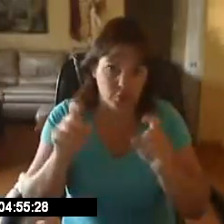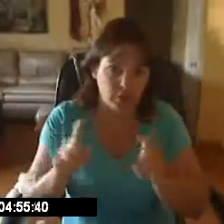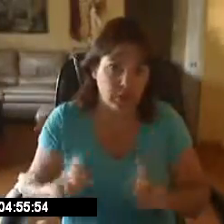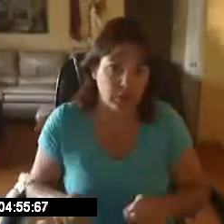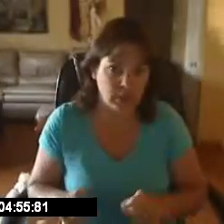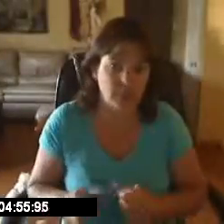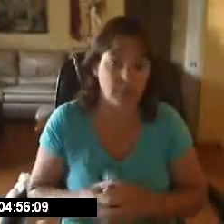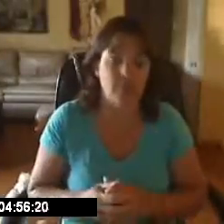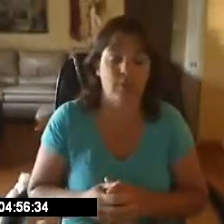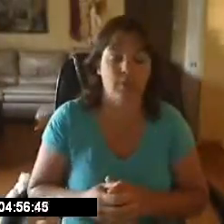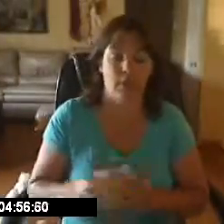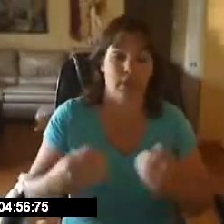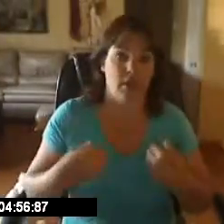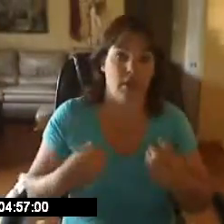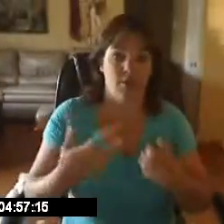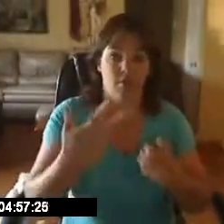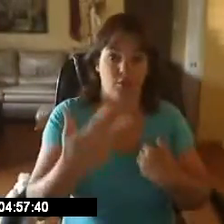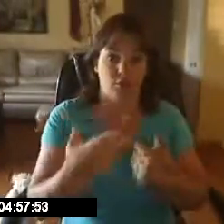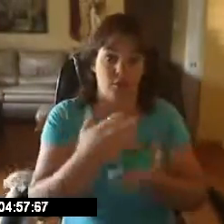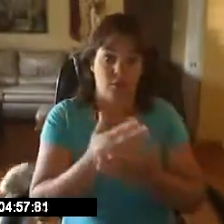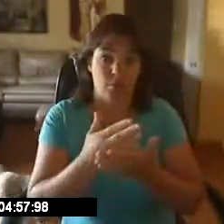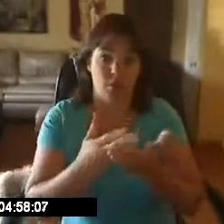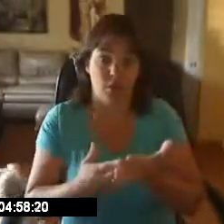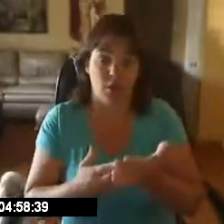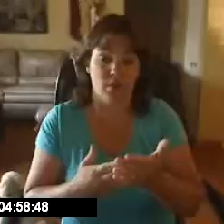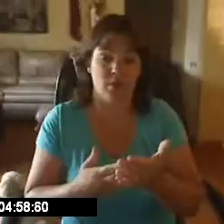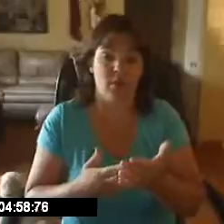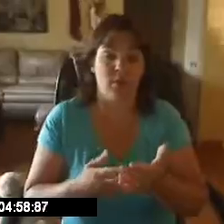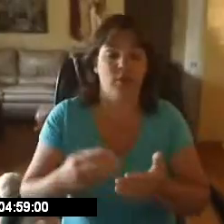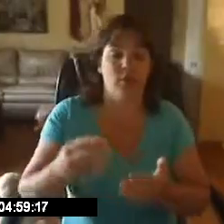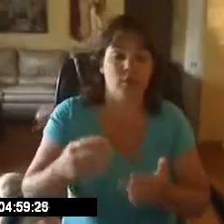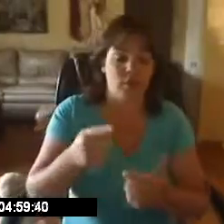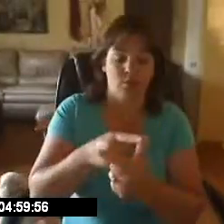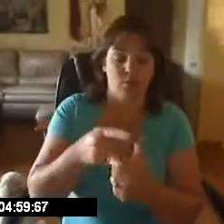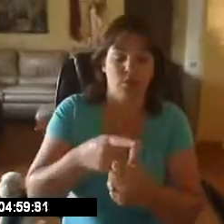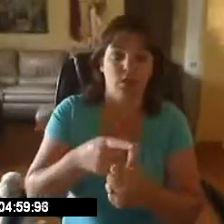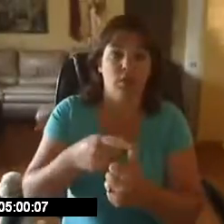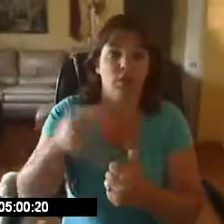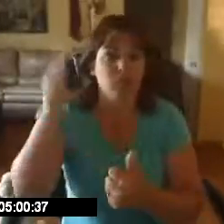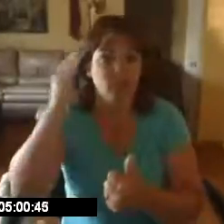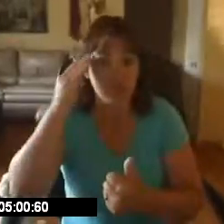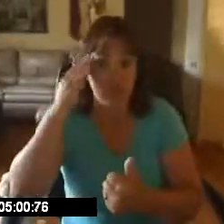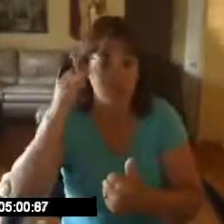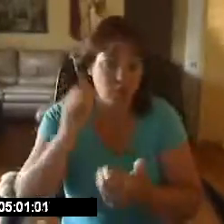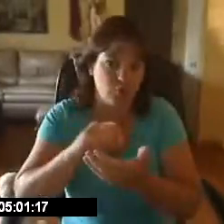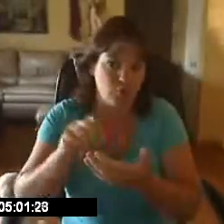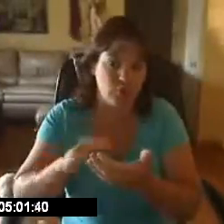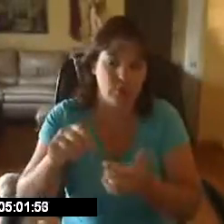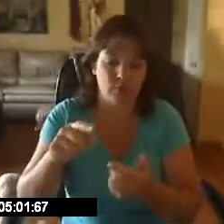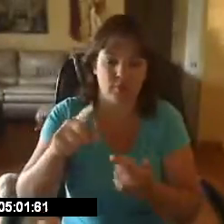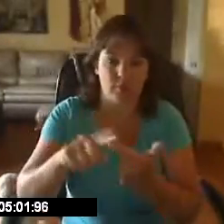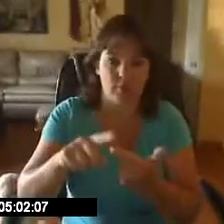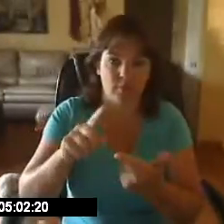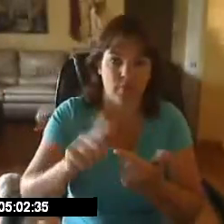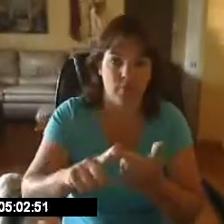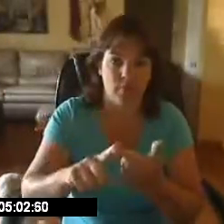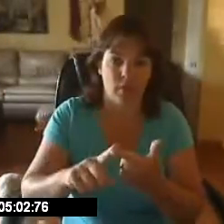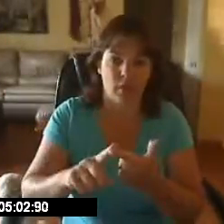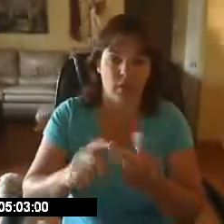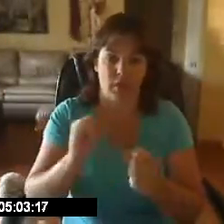three portions to the test. There's the knowledge test, which is the written test. There is the interview